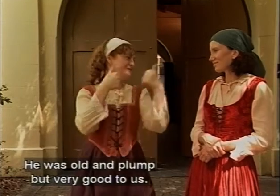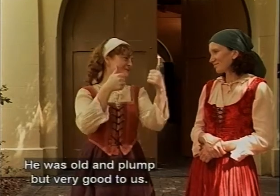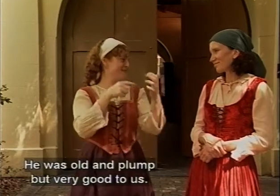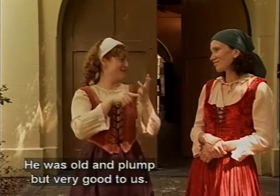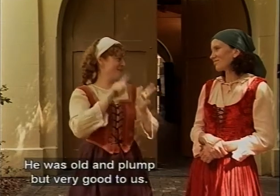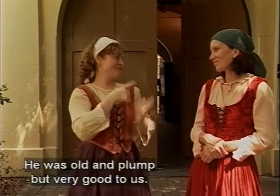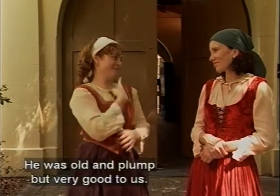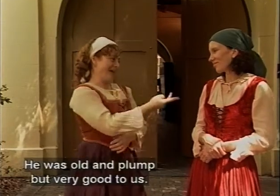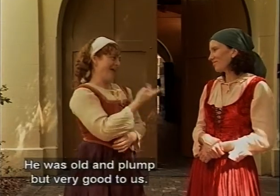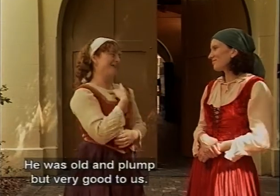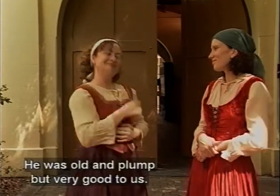very good to us.